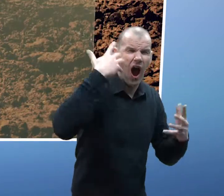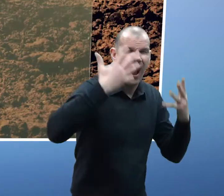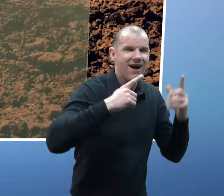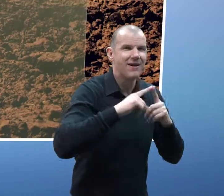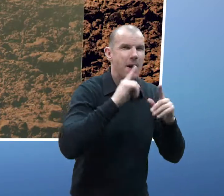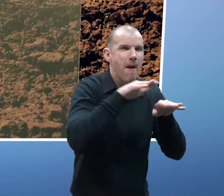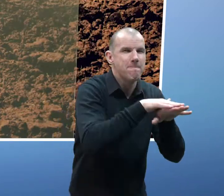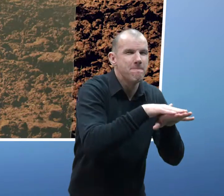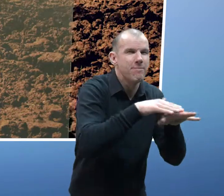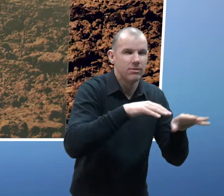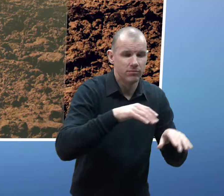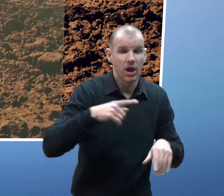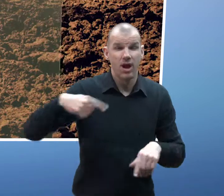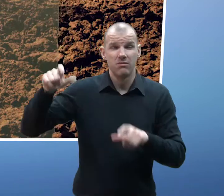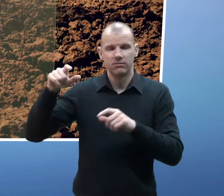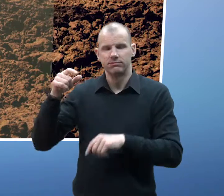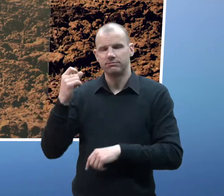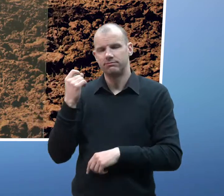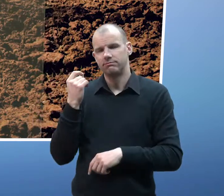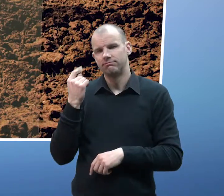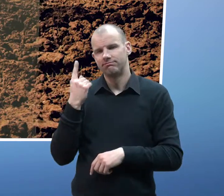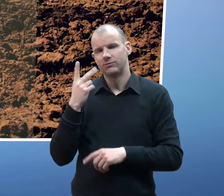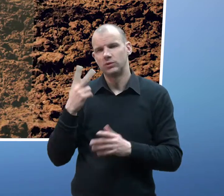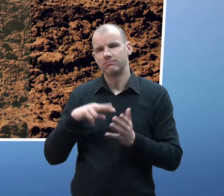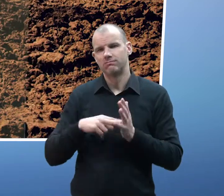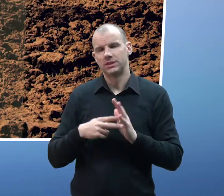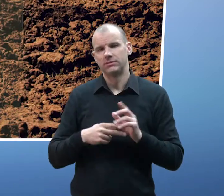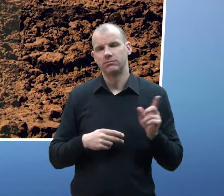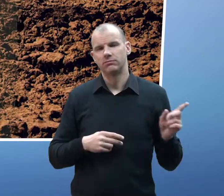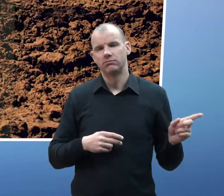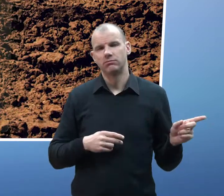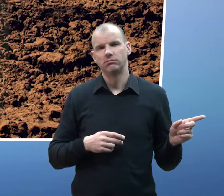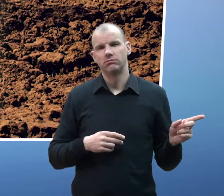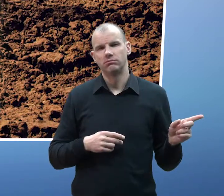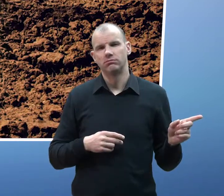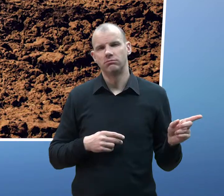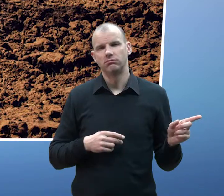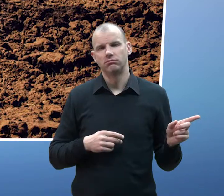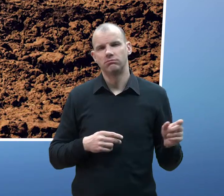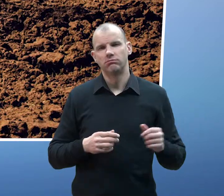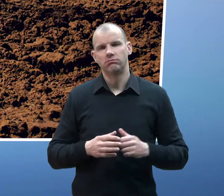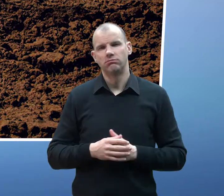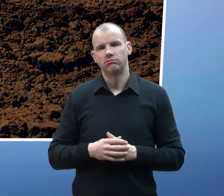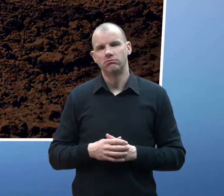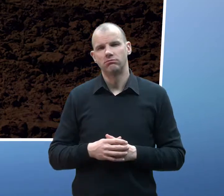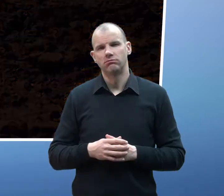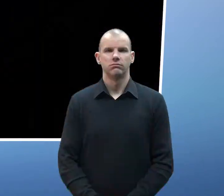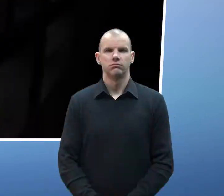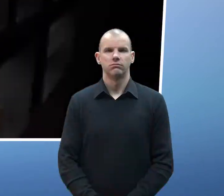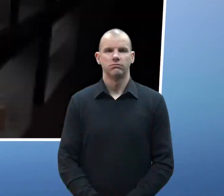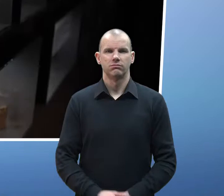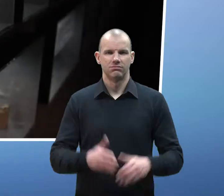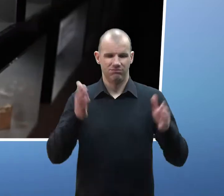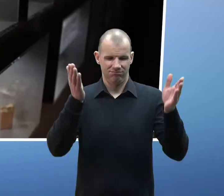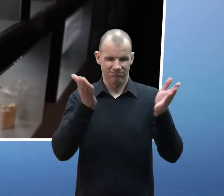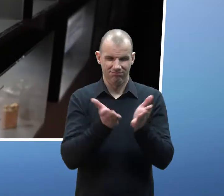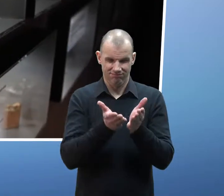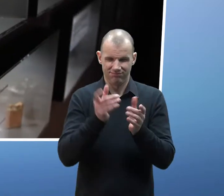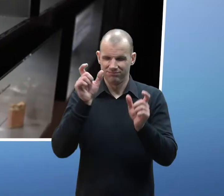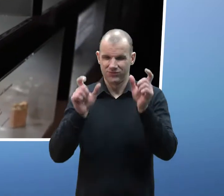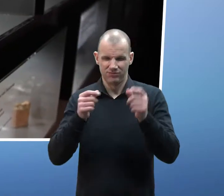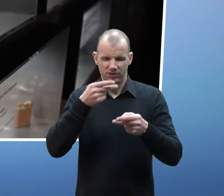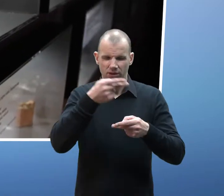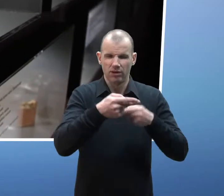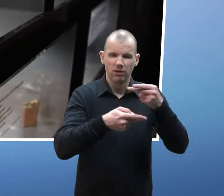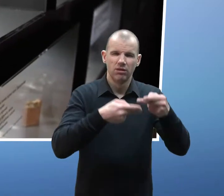the inevitable giving in to petrifying horror. The clothes or small personal belongings of